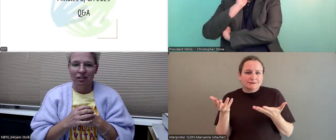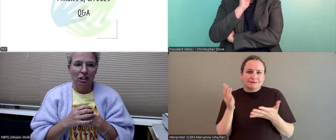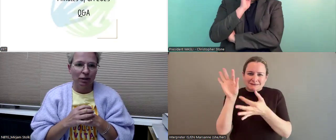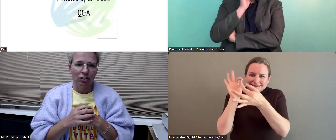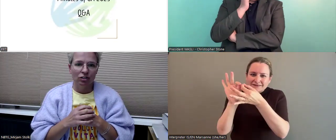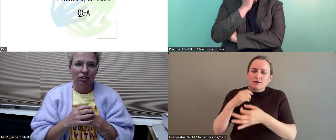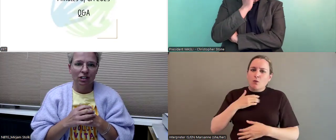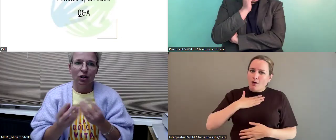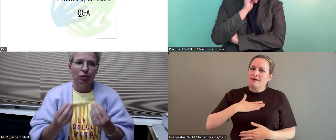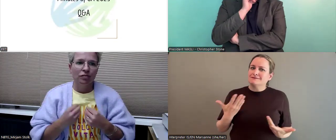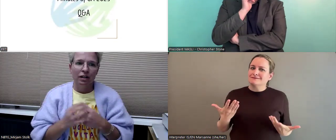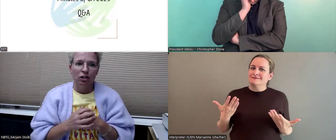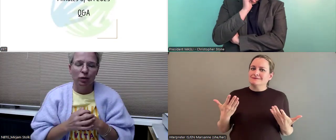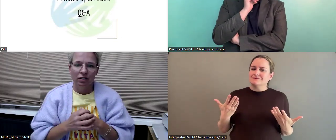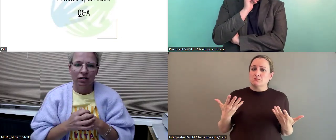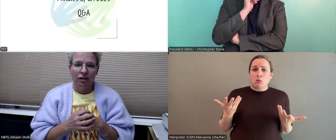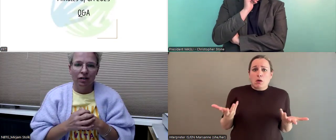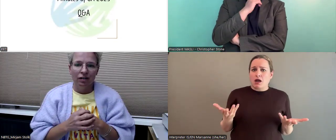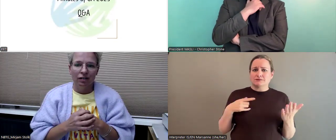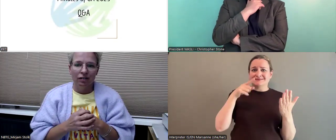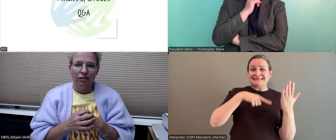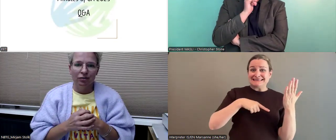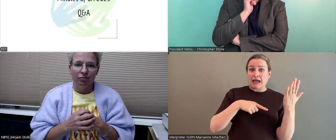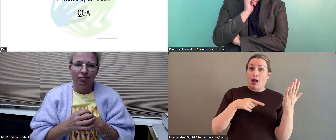and these minutes did not provide us with